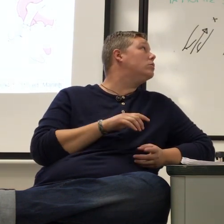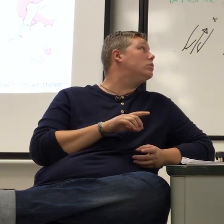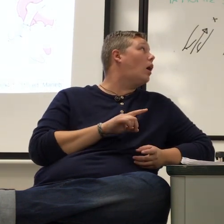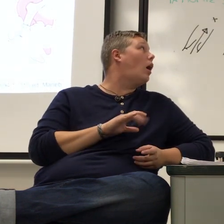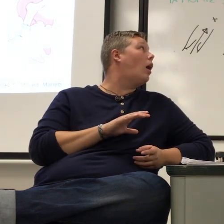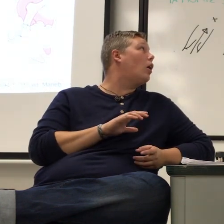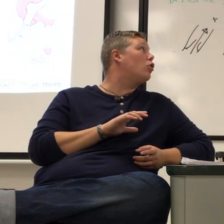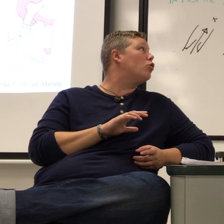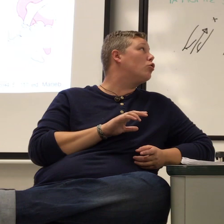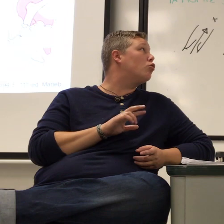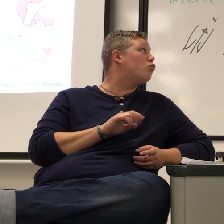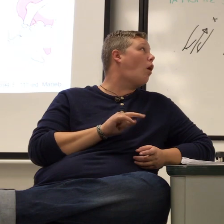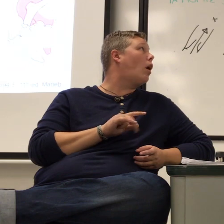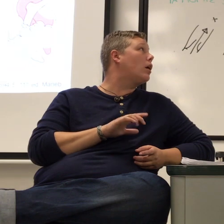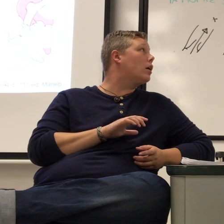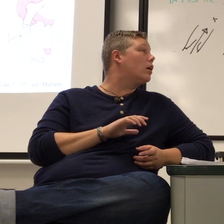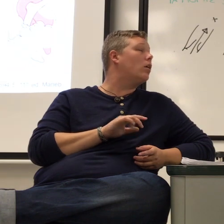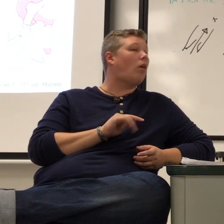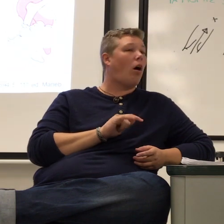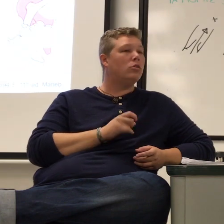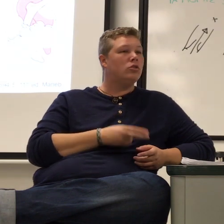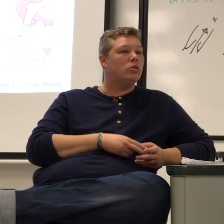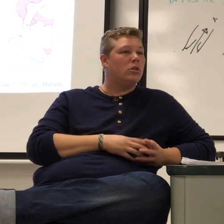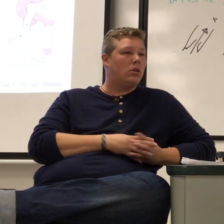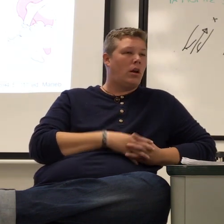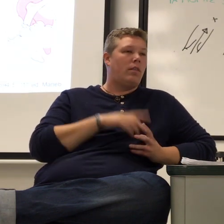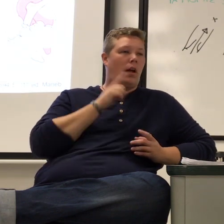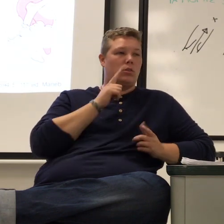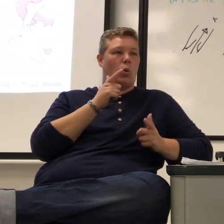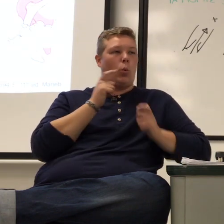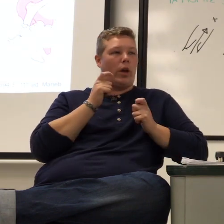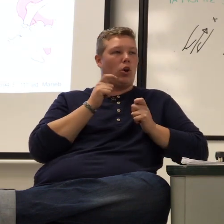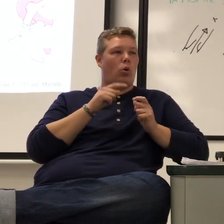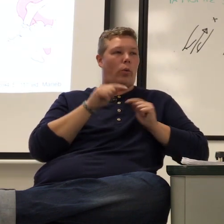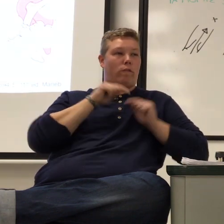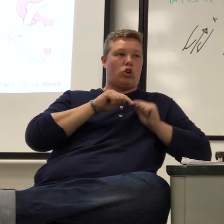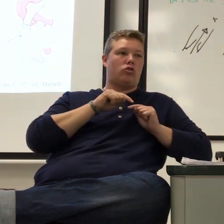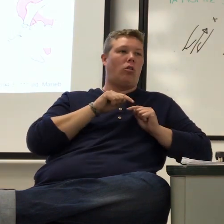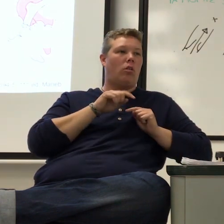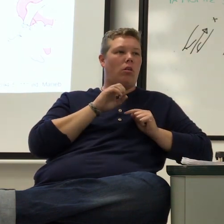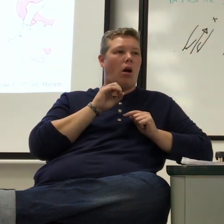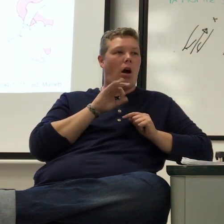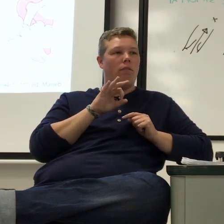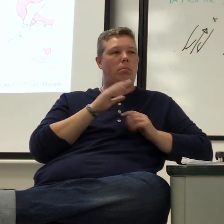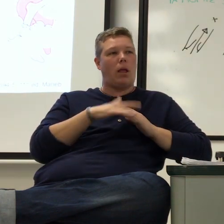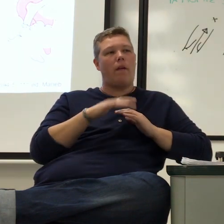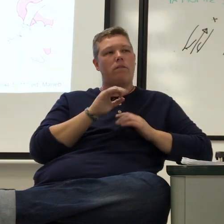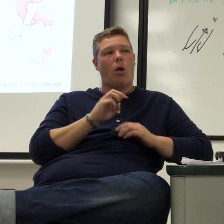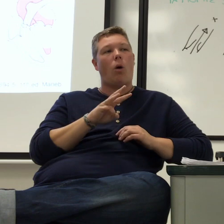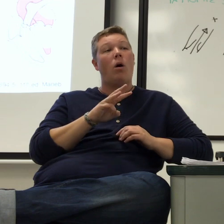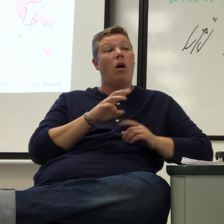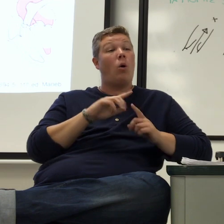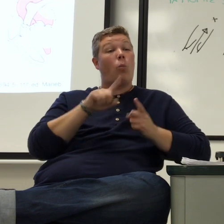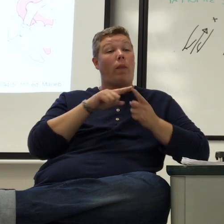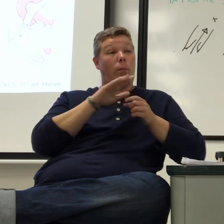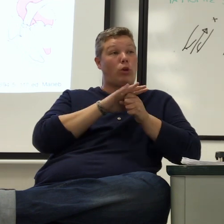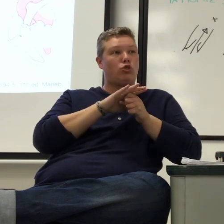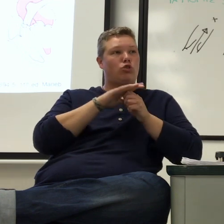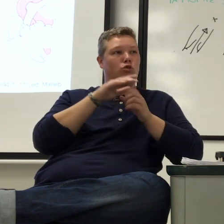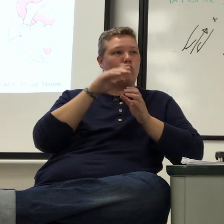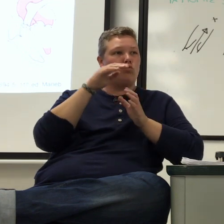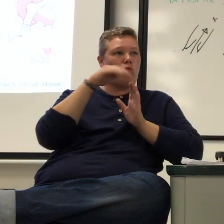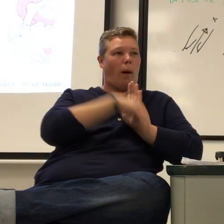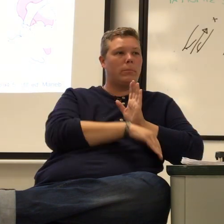Right, that's the dicrotic notch, the quick reversal of blood flow. Well, anyways, when pressure drops, this is what they show for the